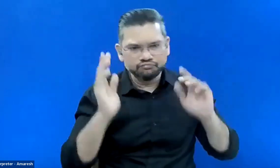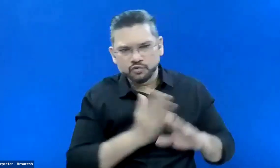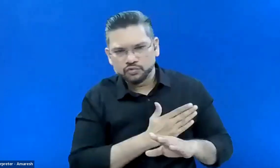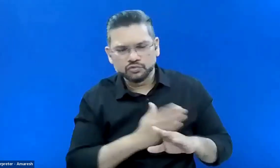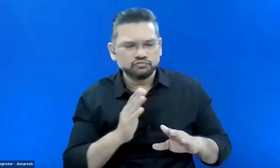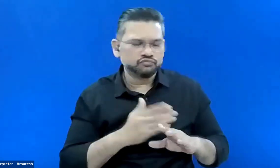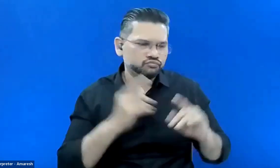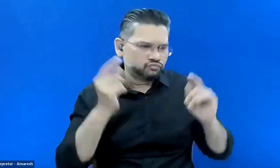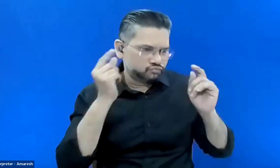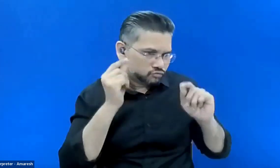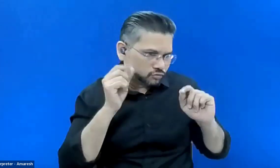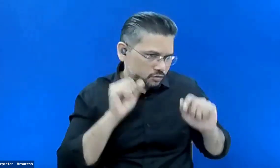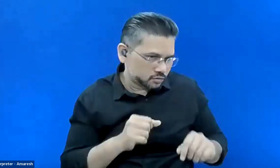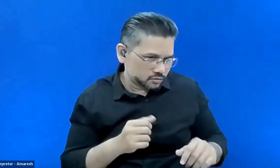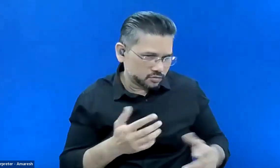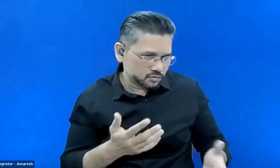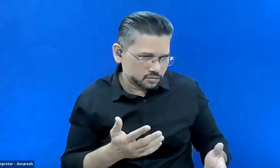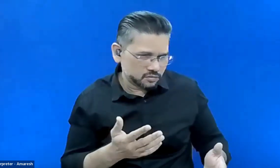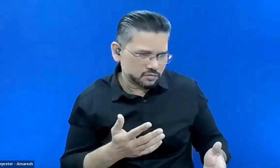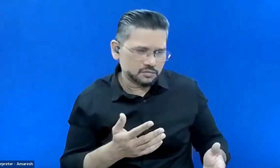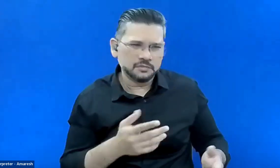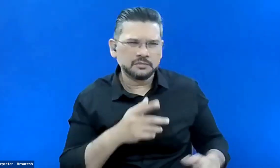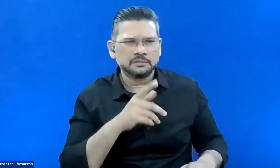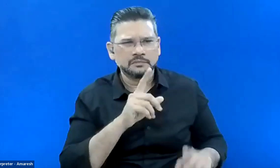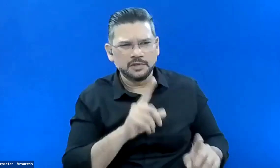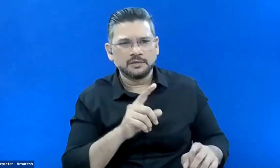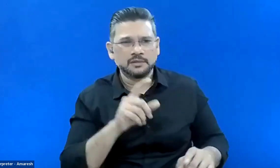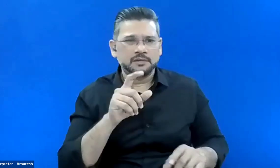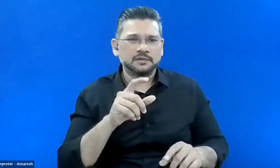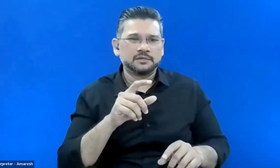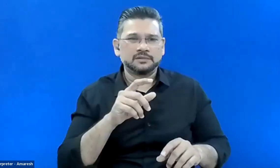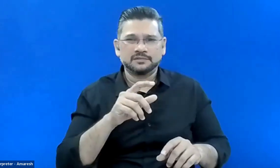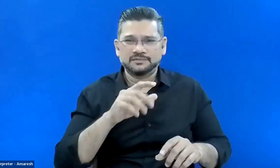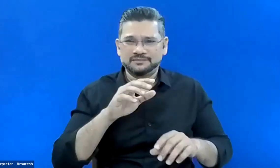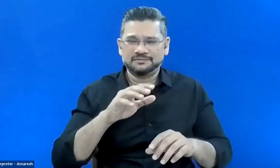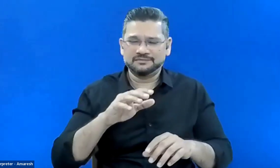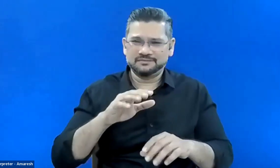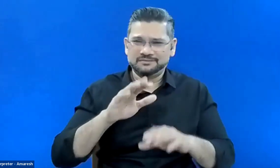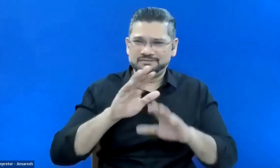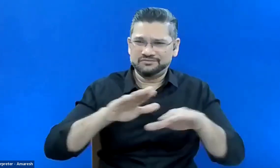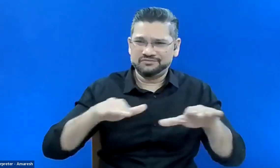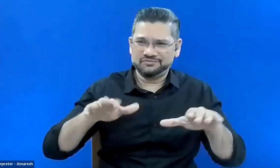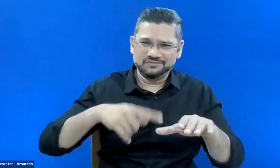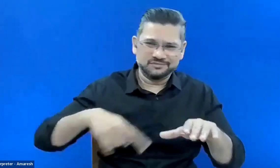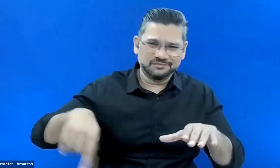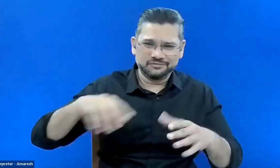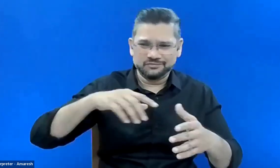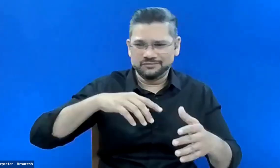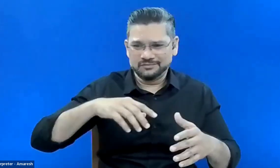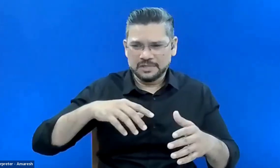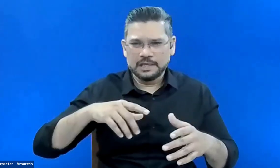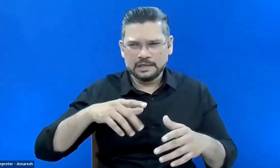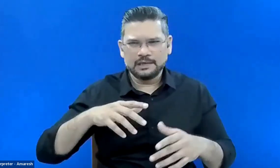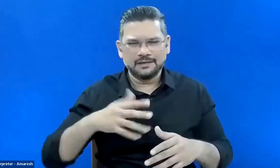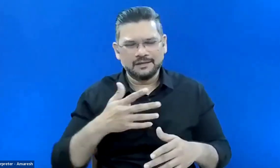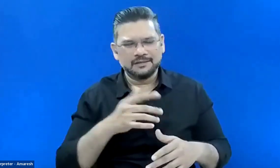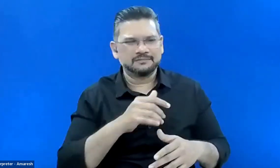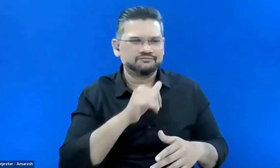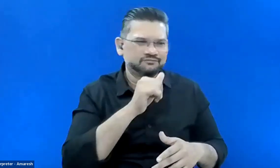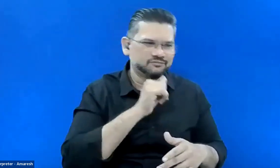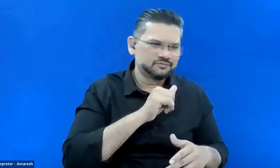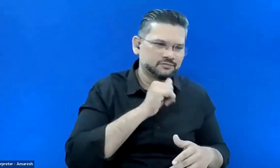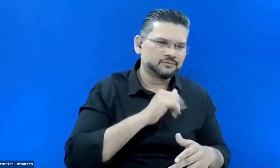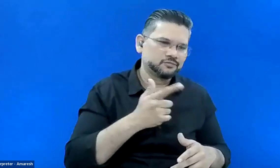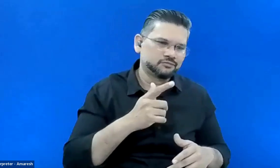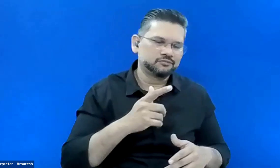Which I realized that not all of students in many private or public